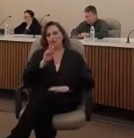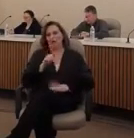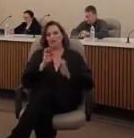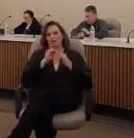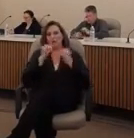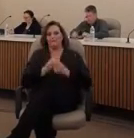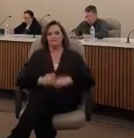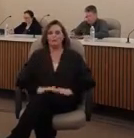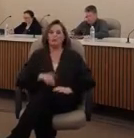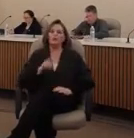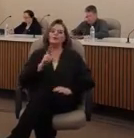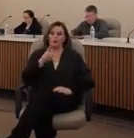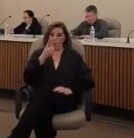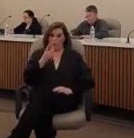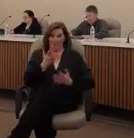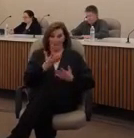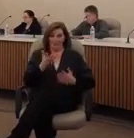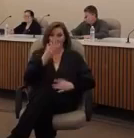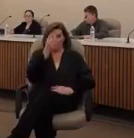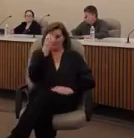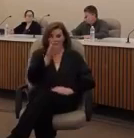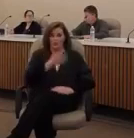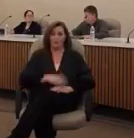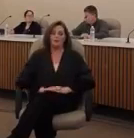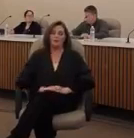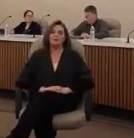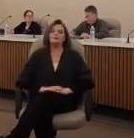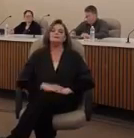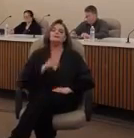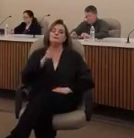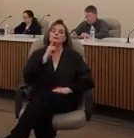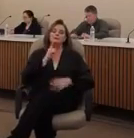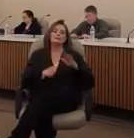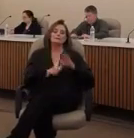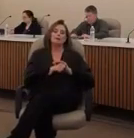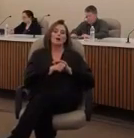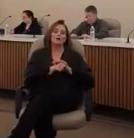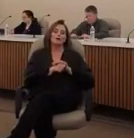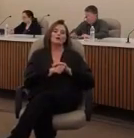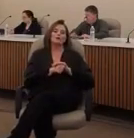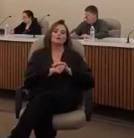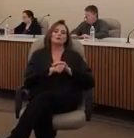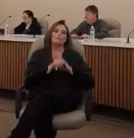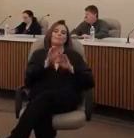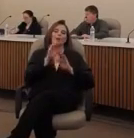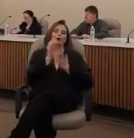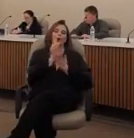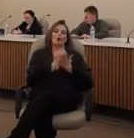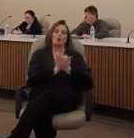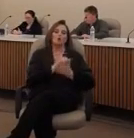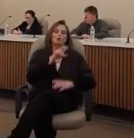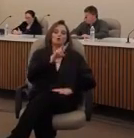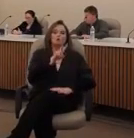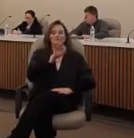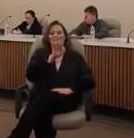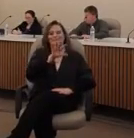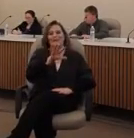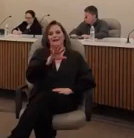is that this is being done under section of the code